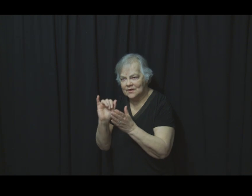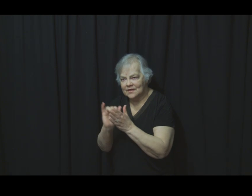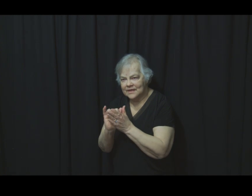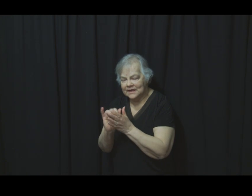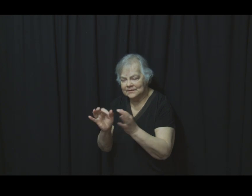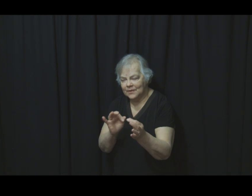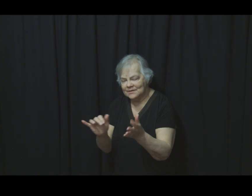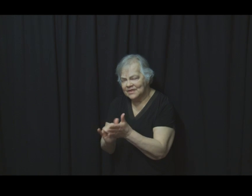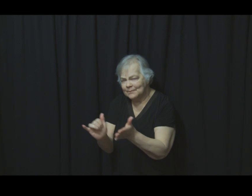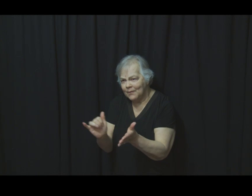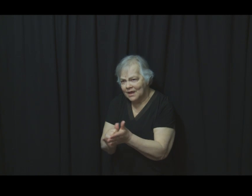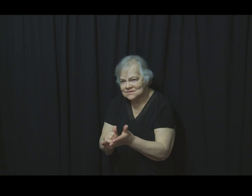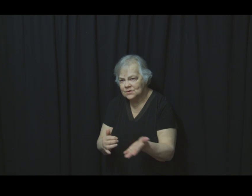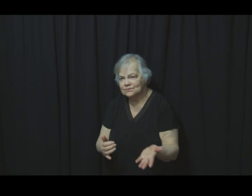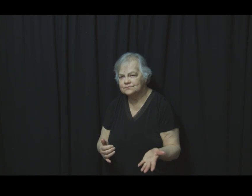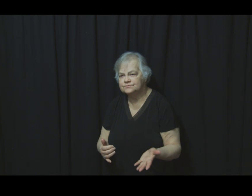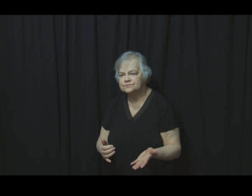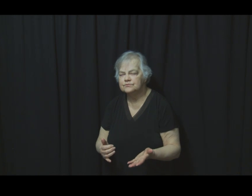impossible.